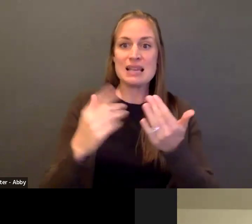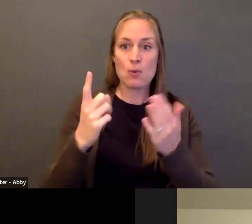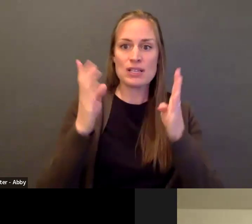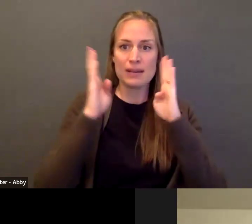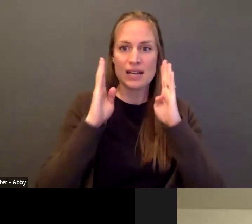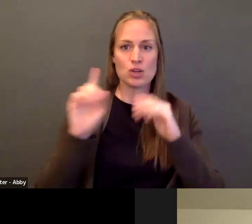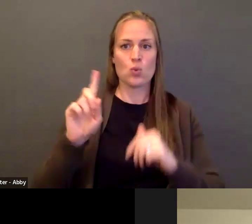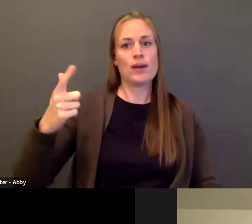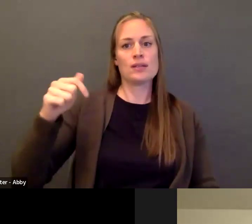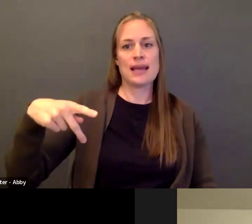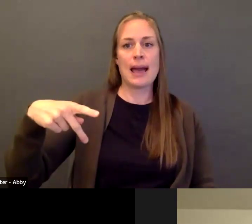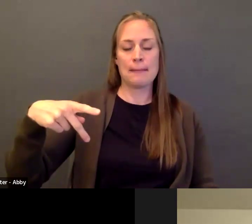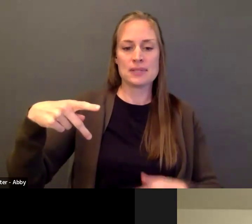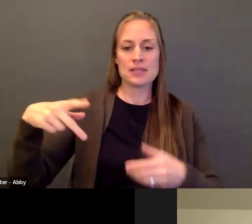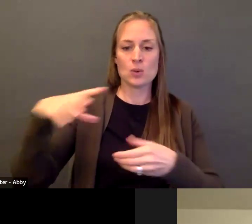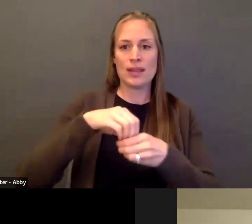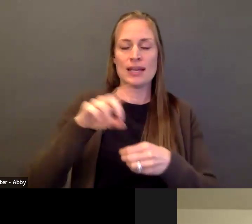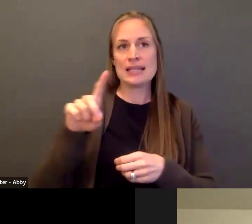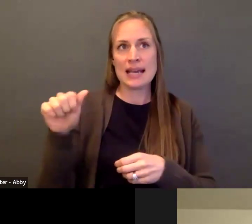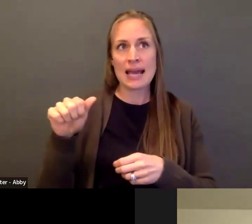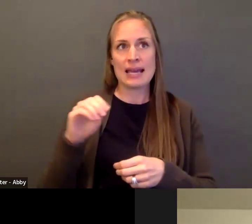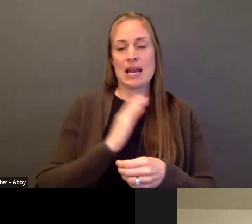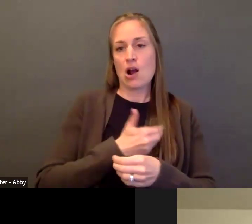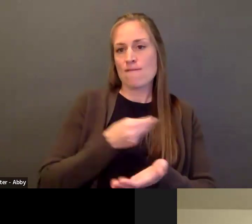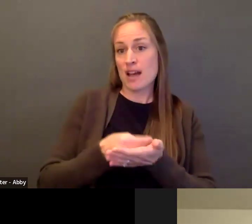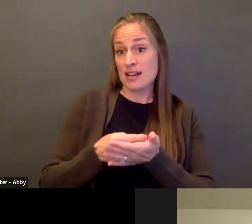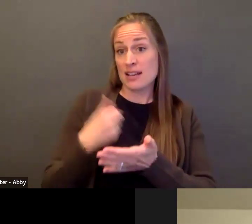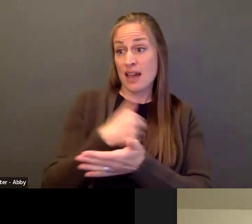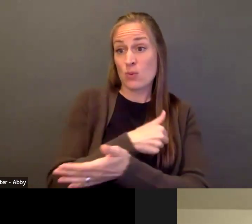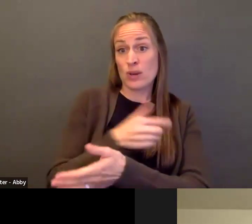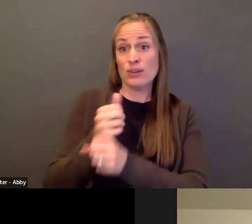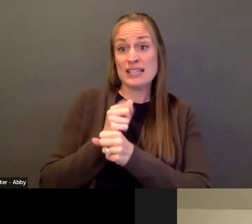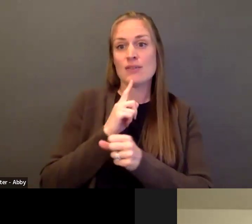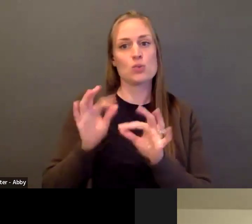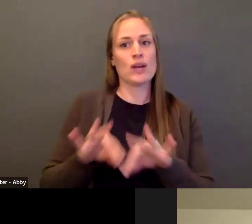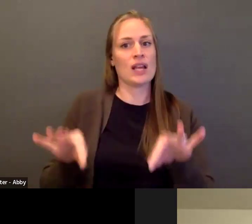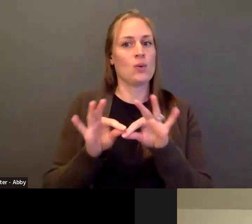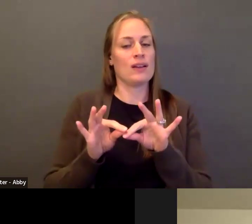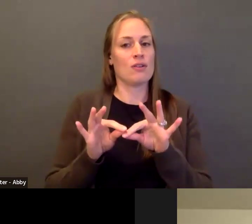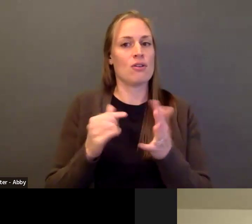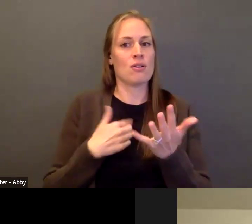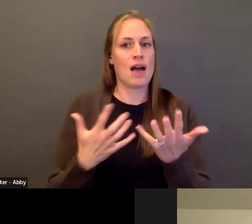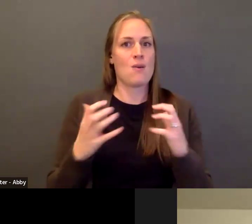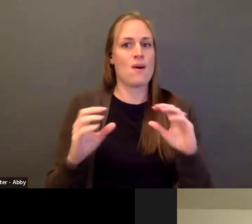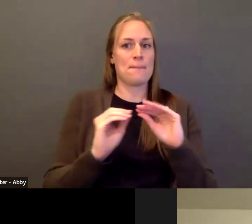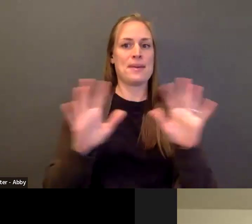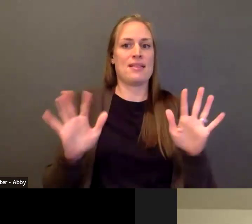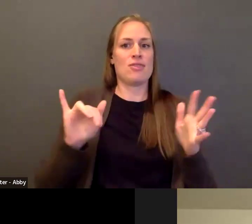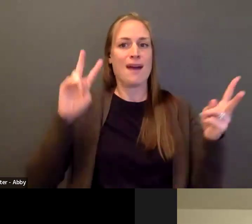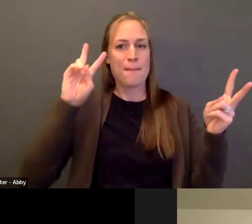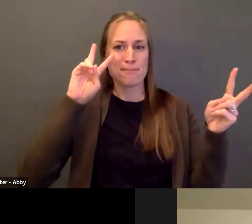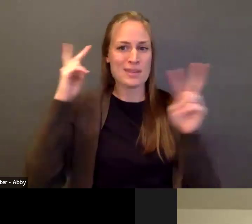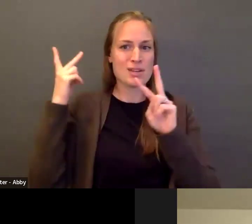within DDA, and the funding that we receive is really critical. So just to be clear, that misunderstanding, I think, can be